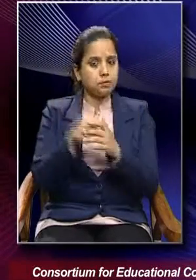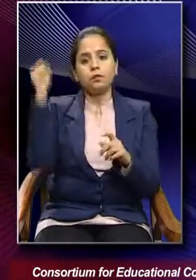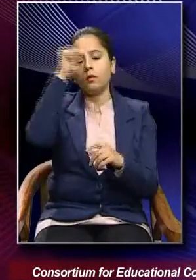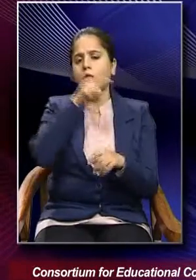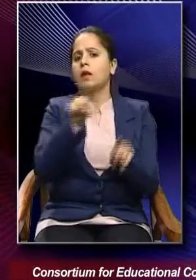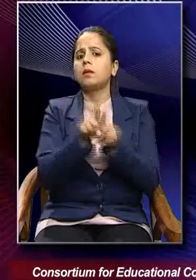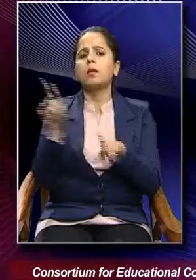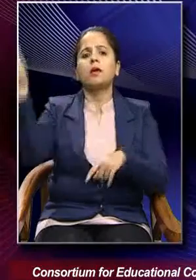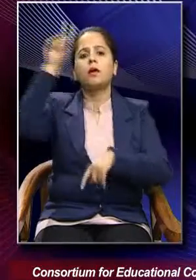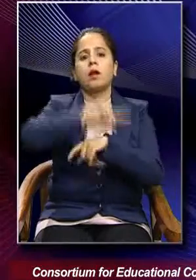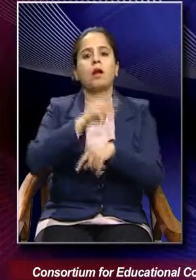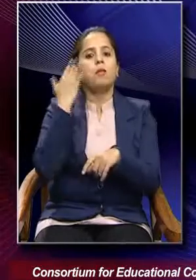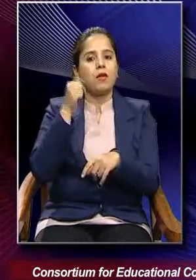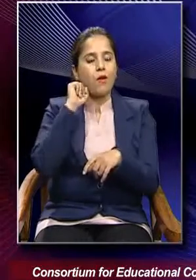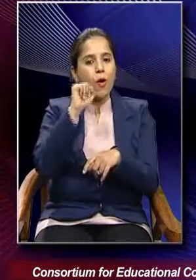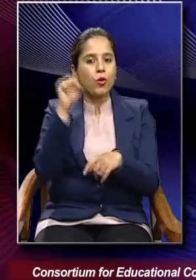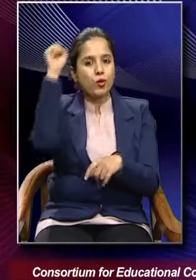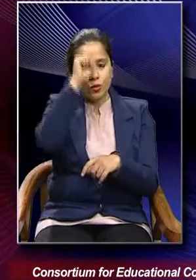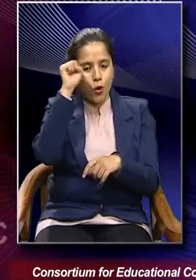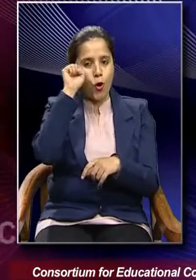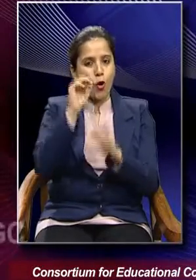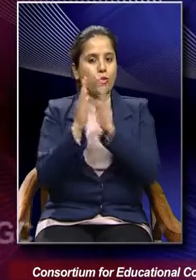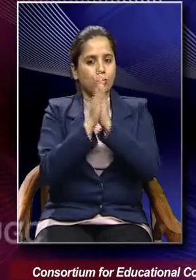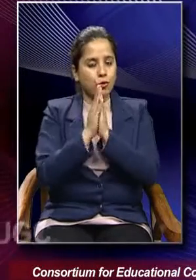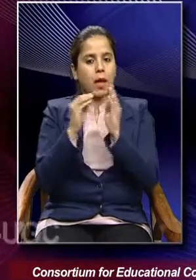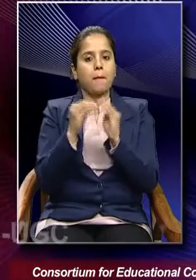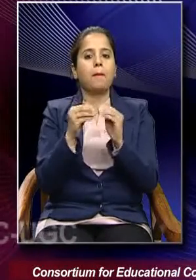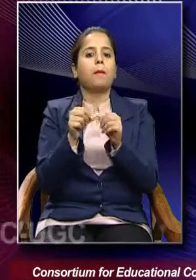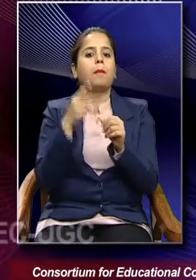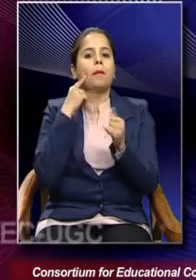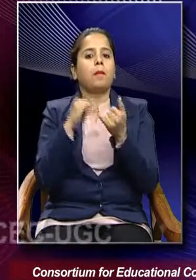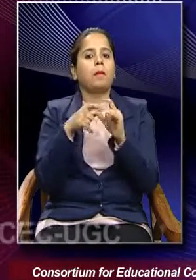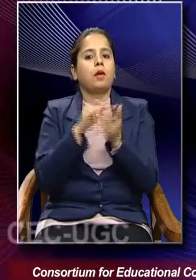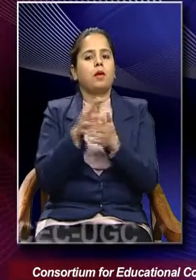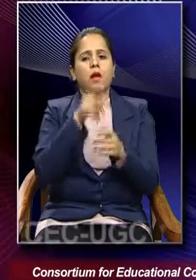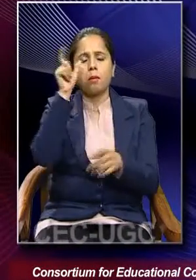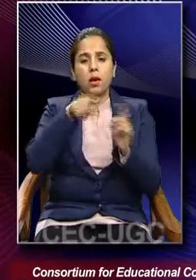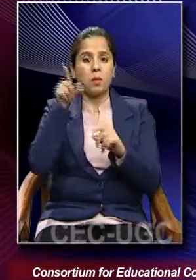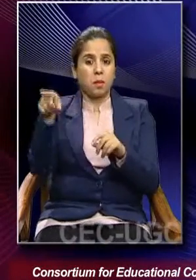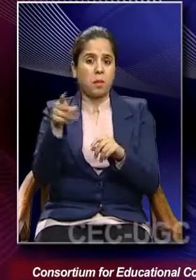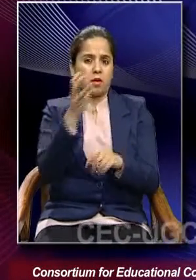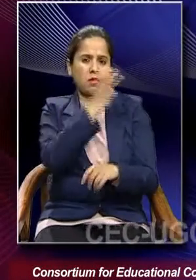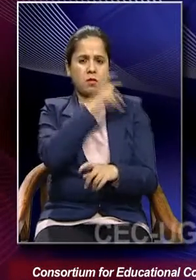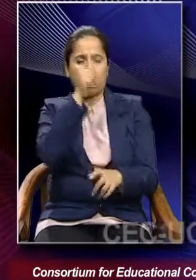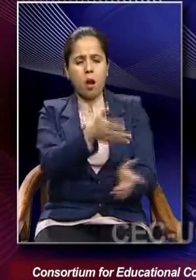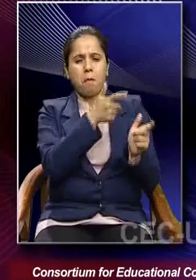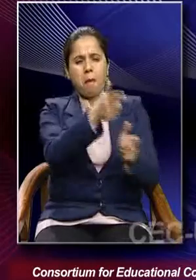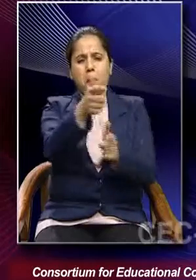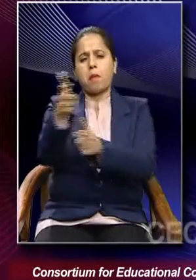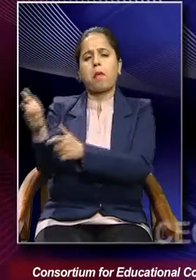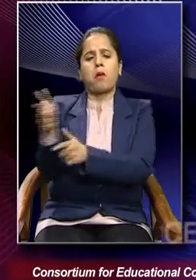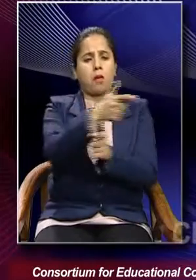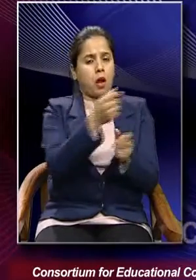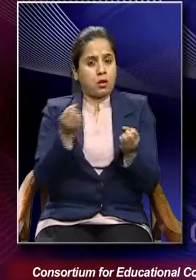day of Baisakhi. General Dyer opened fire on protesters,